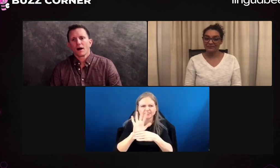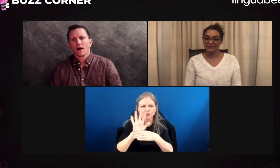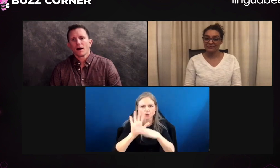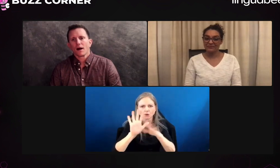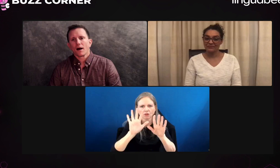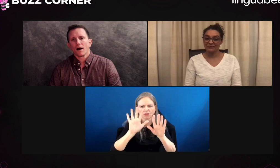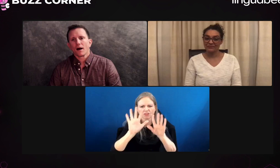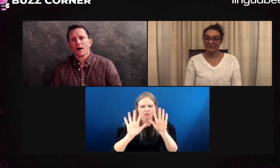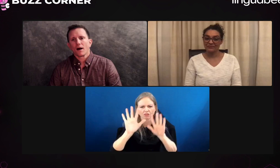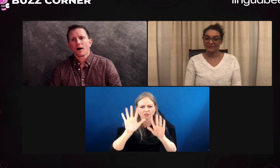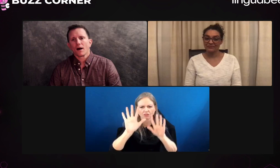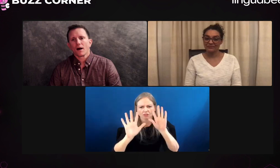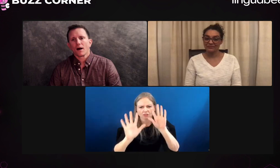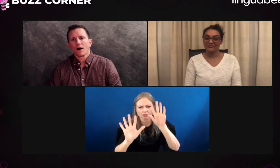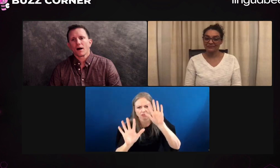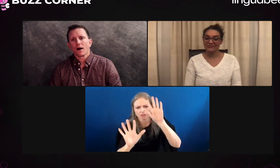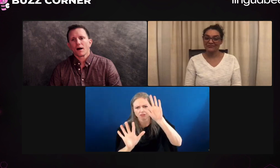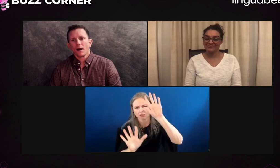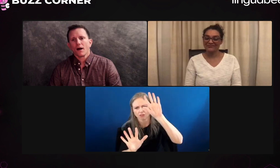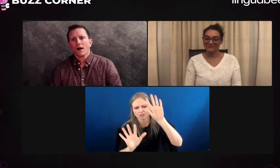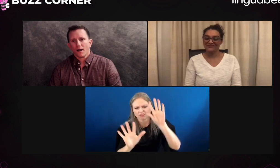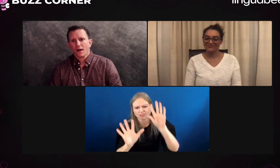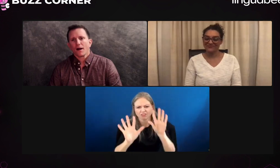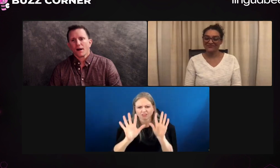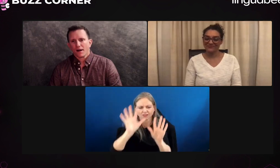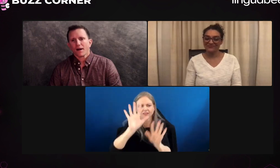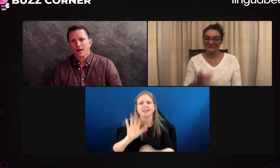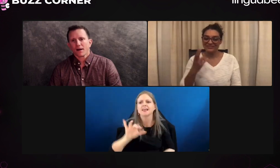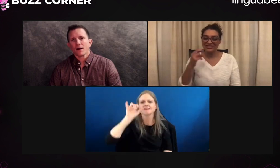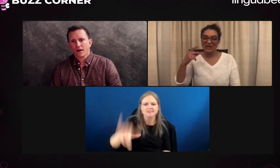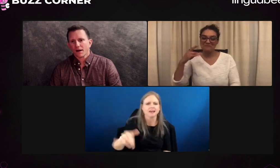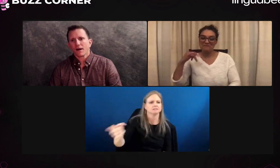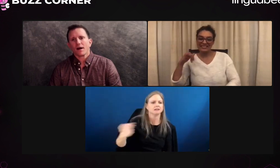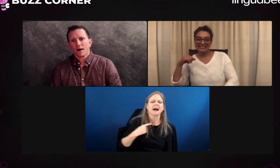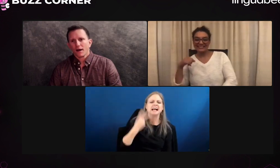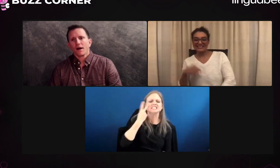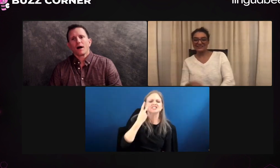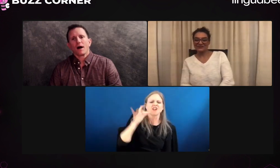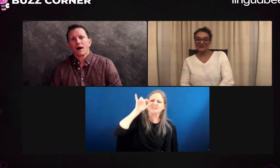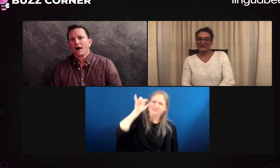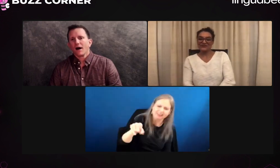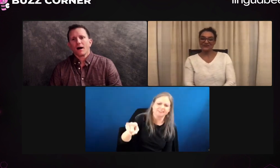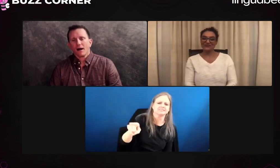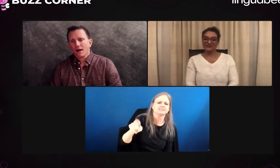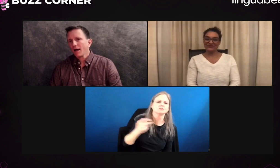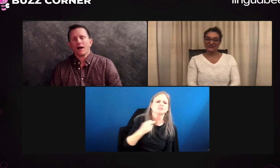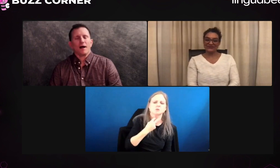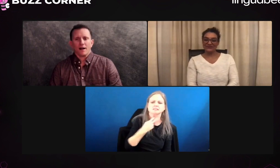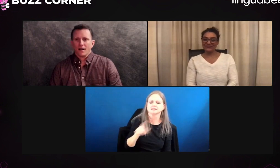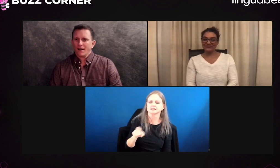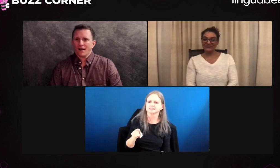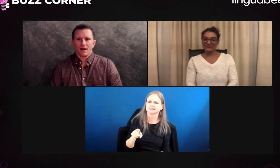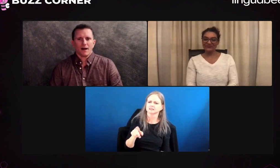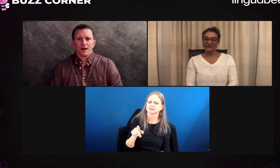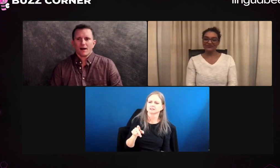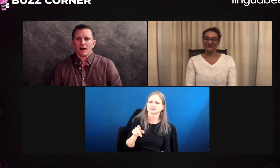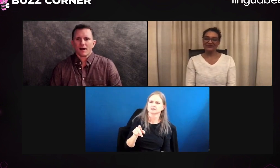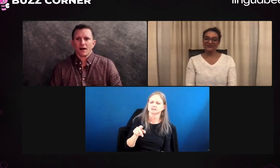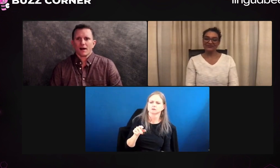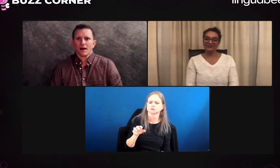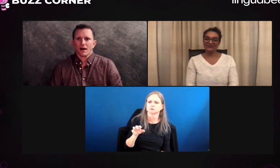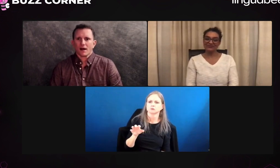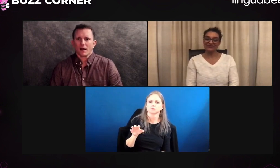person signing and they're like miming, or the video is staggered. Like that's what I saw. It was a very